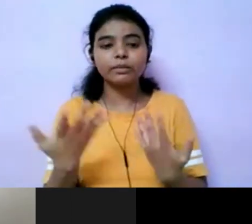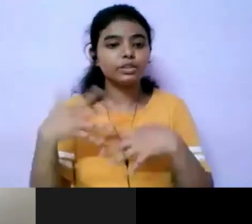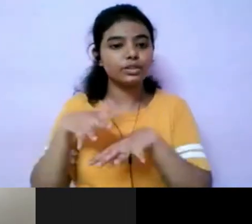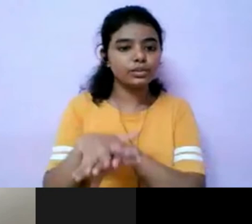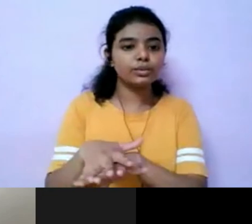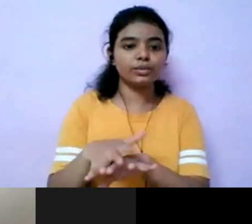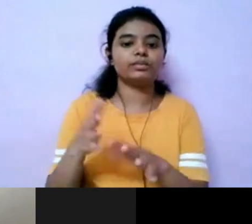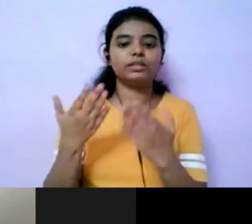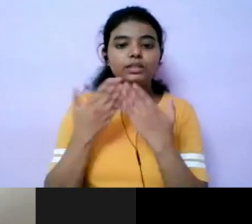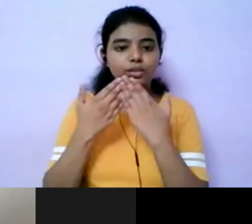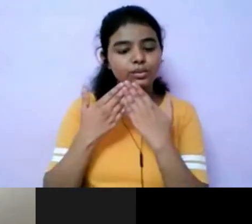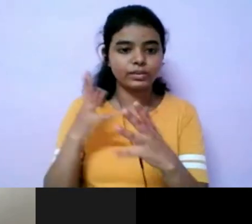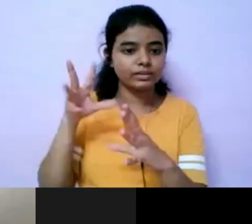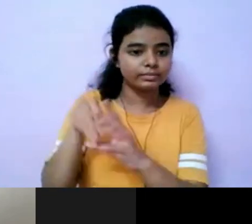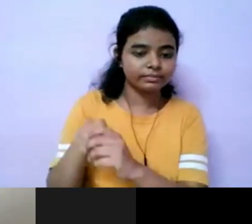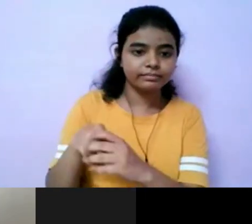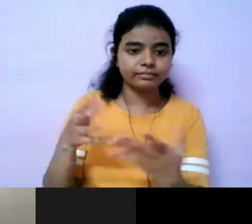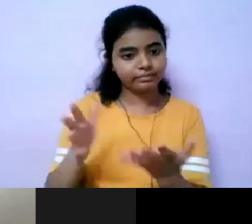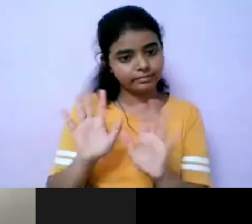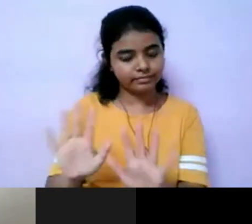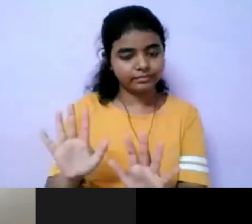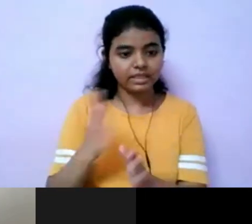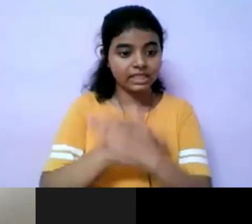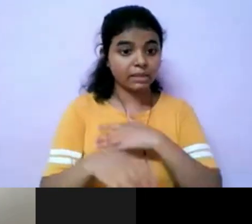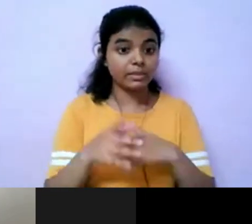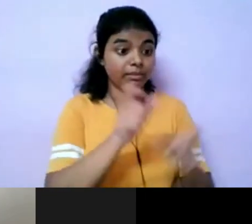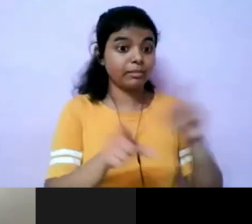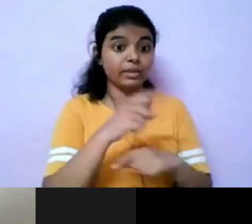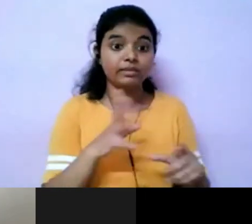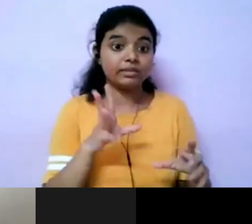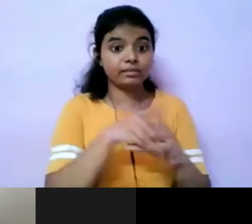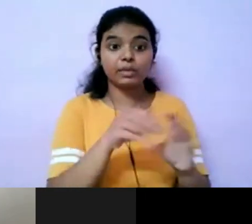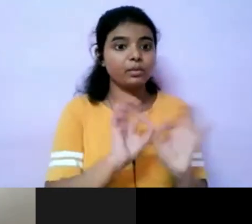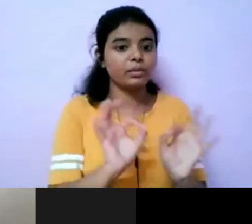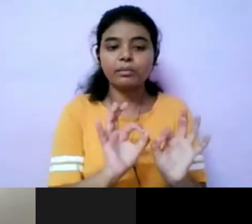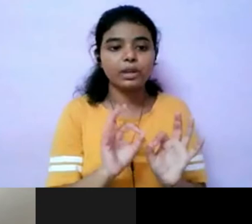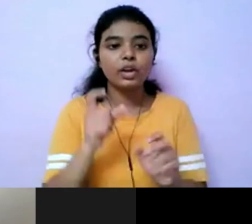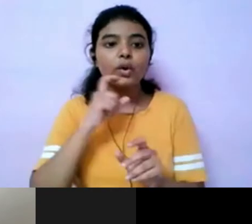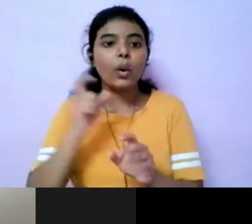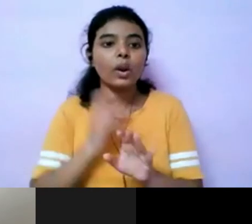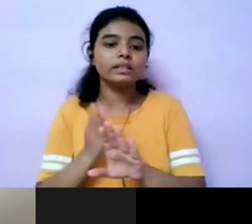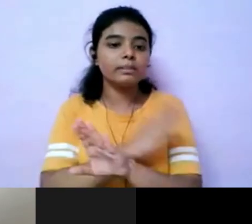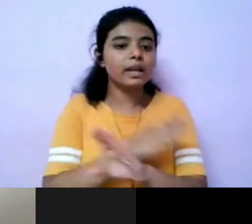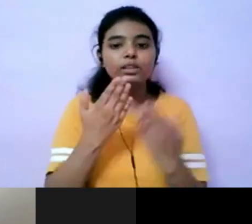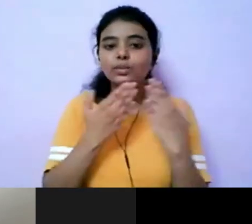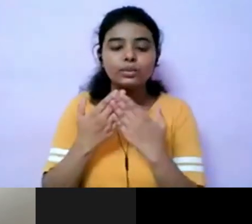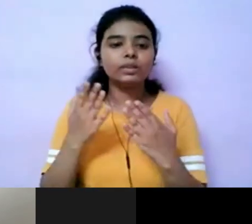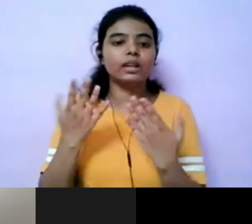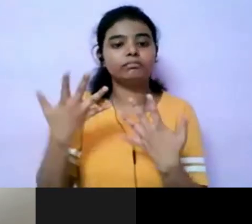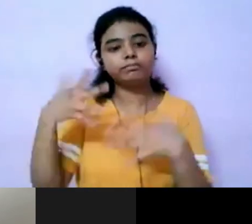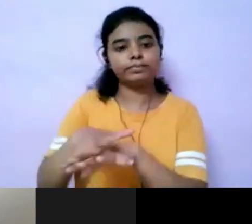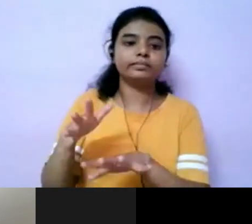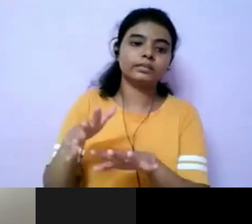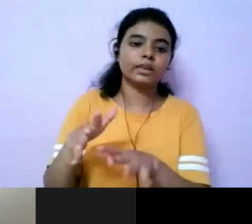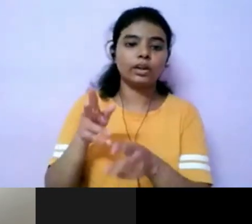life, haven't really spent much time around disabled people before college. I did, I mean, in undergrad and postgrad, that's one